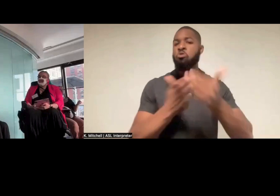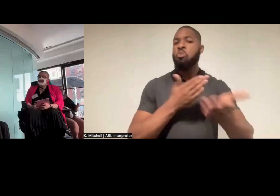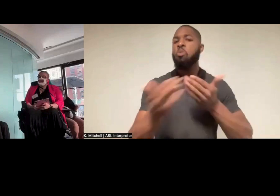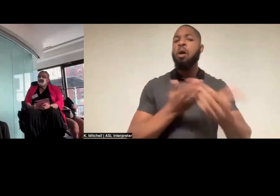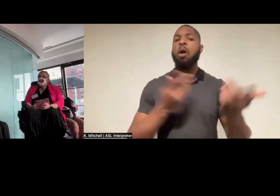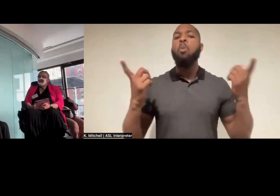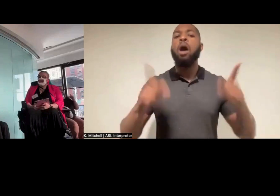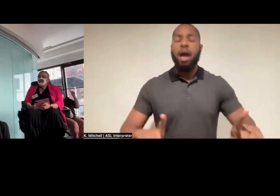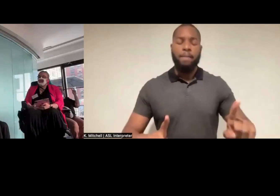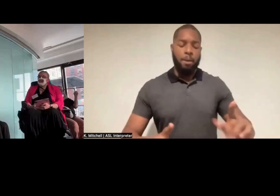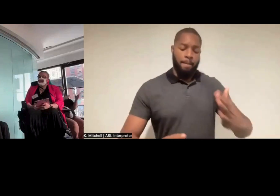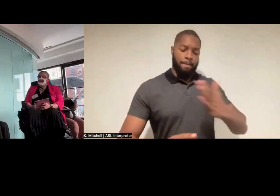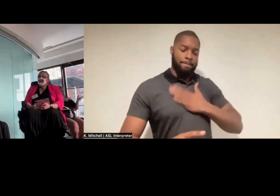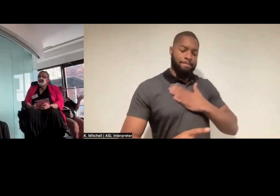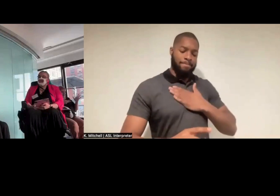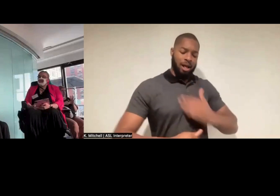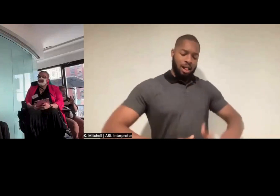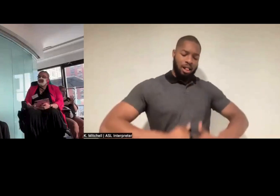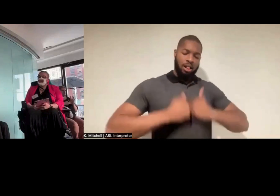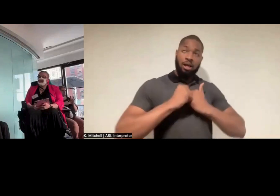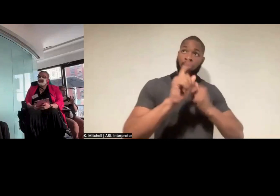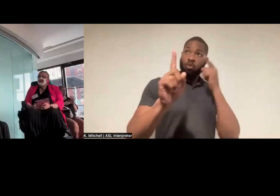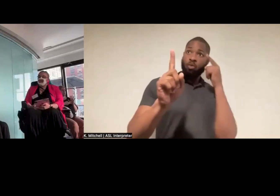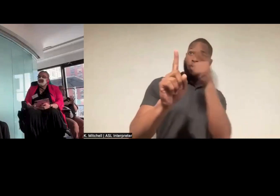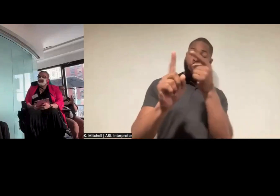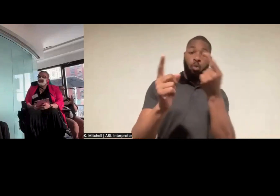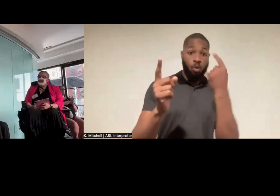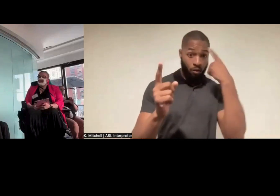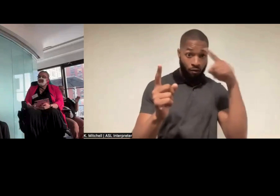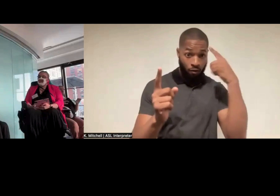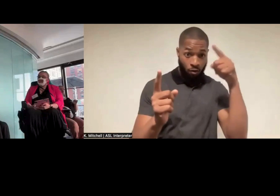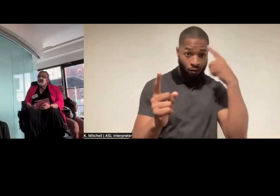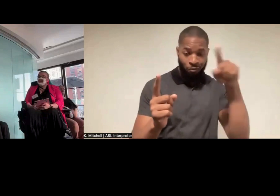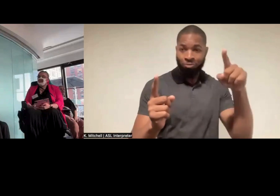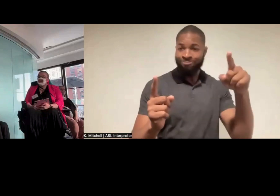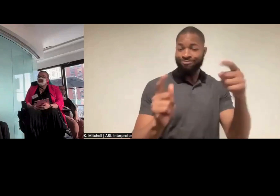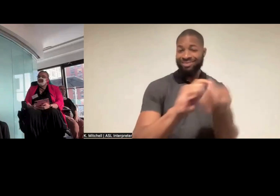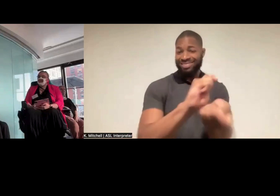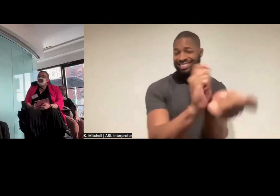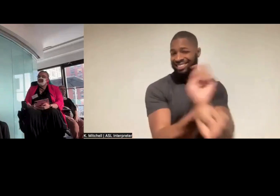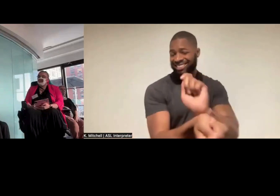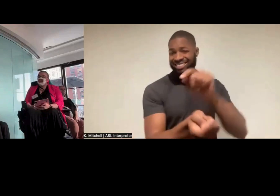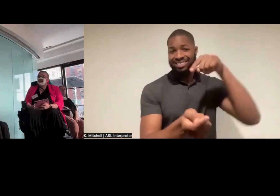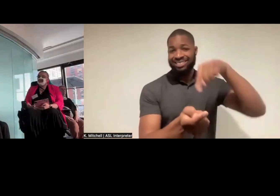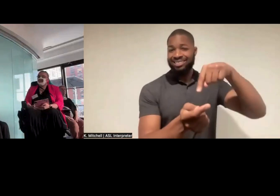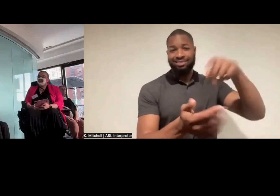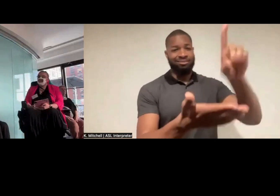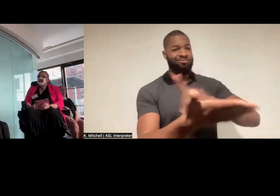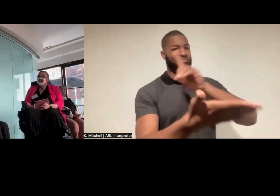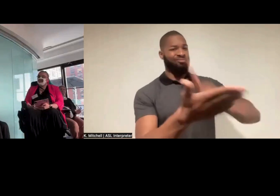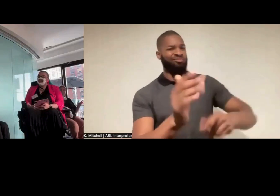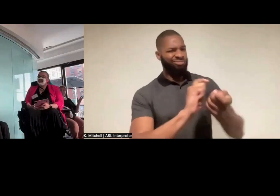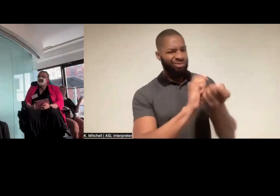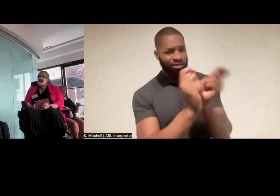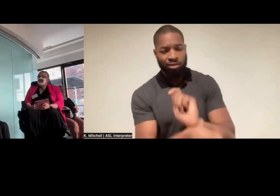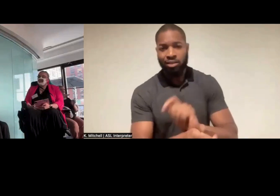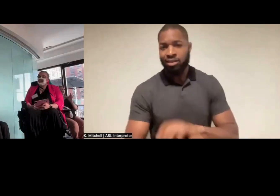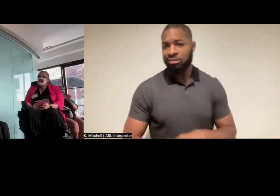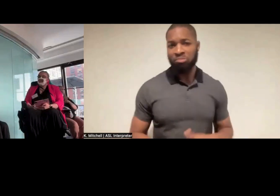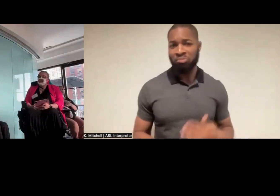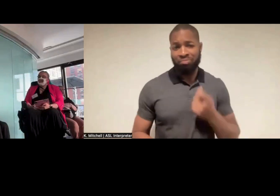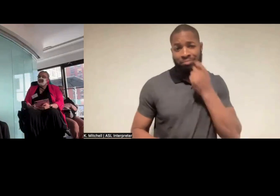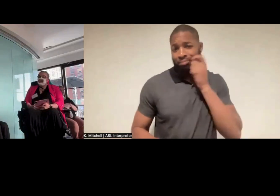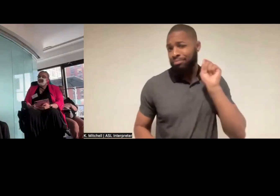life purpose to do something about it. So it's really just as simple as that. It just